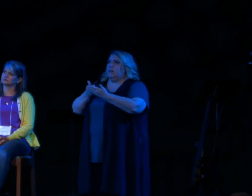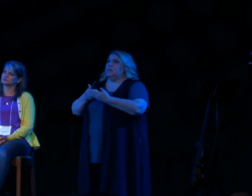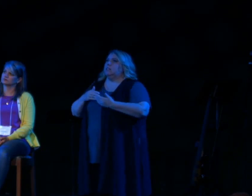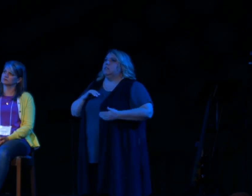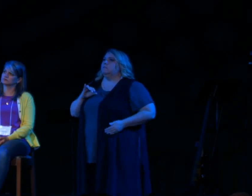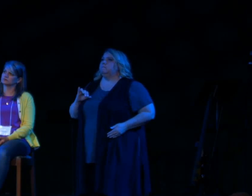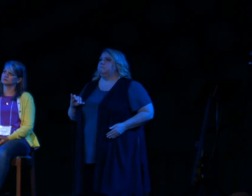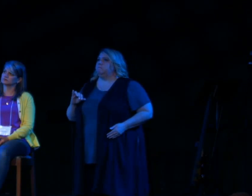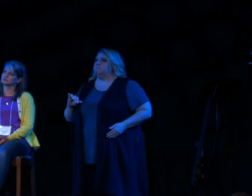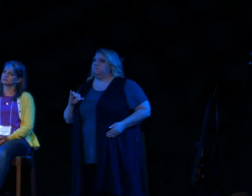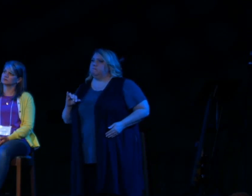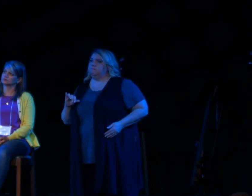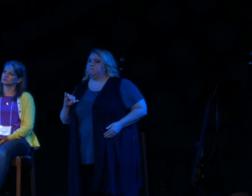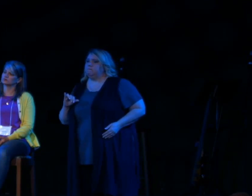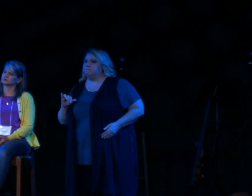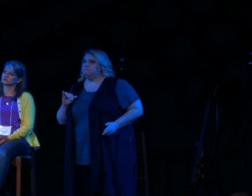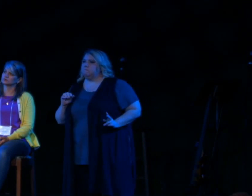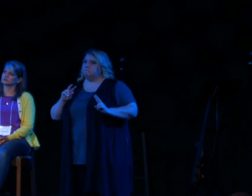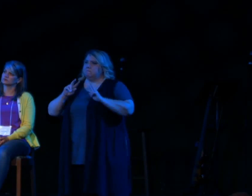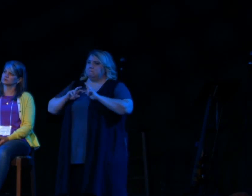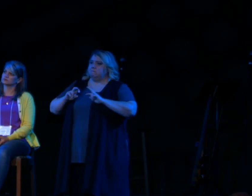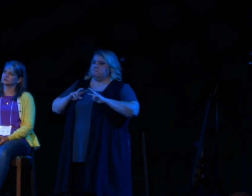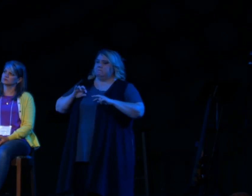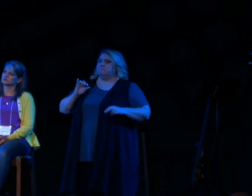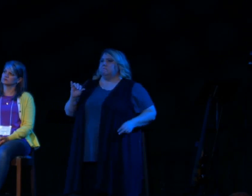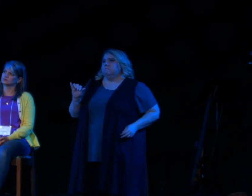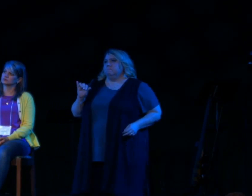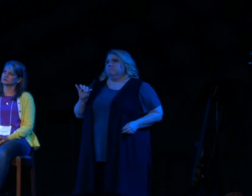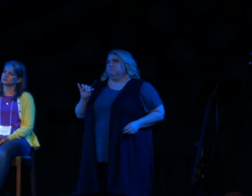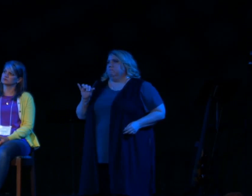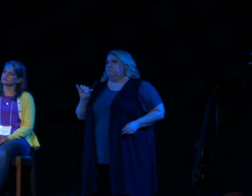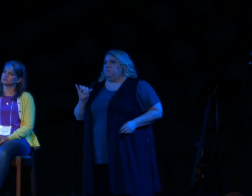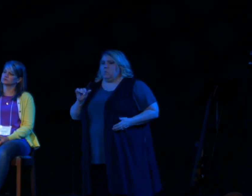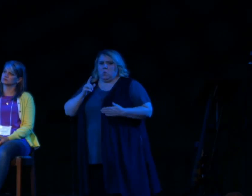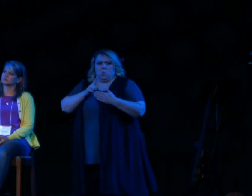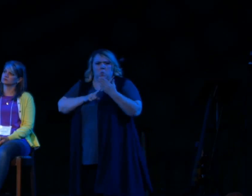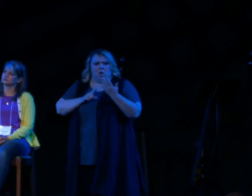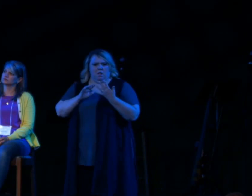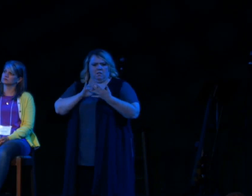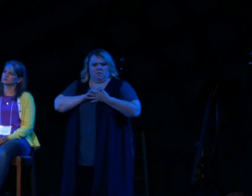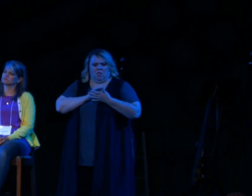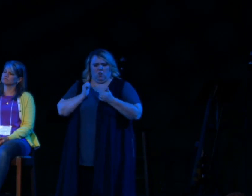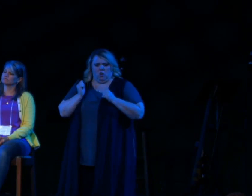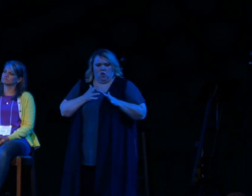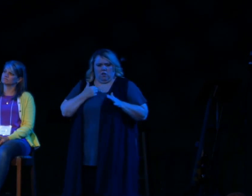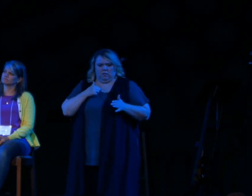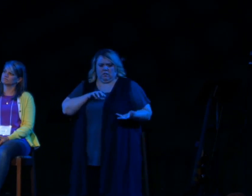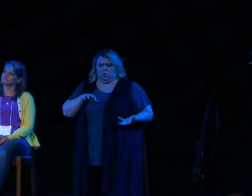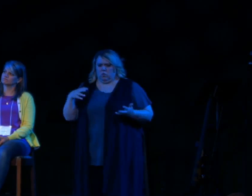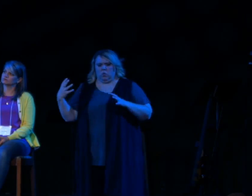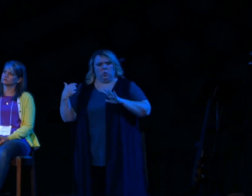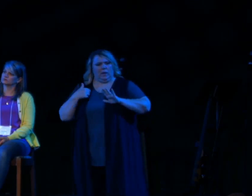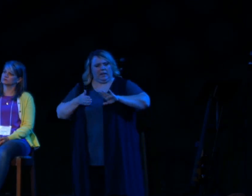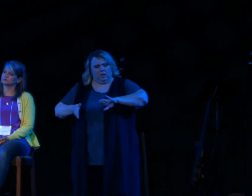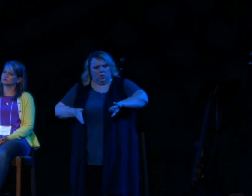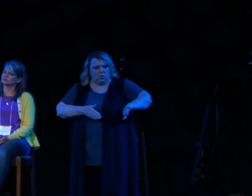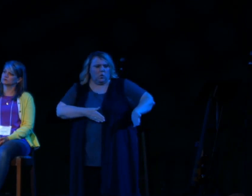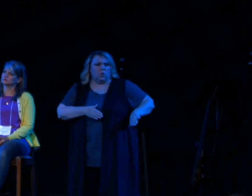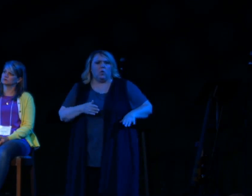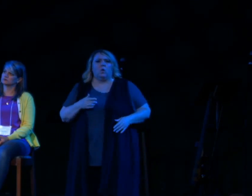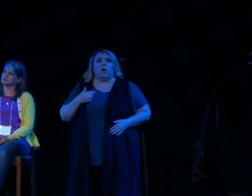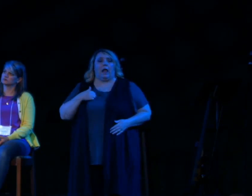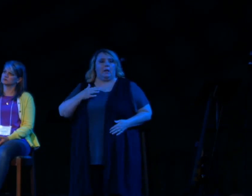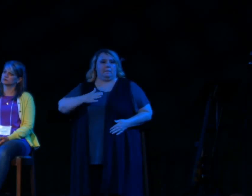weights and those things that so subtly trip us up. I am